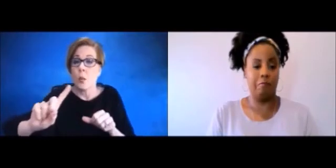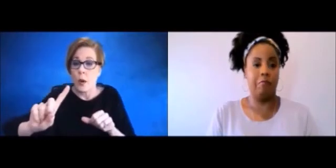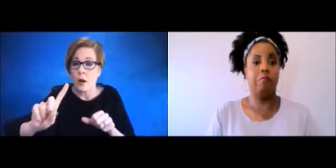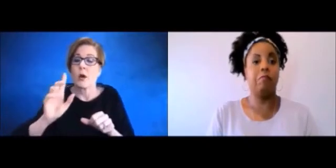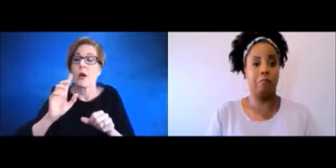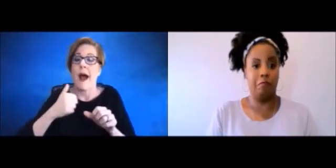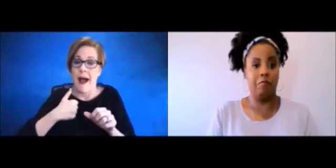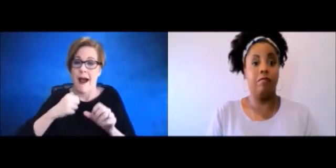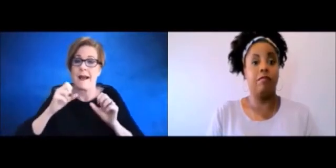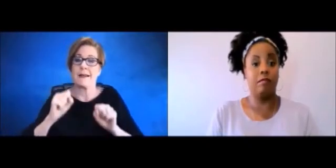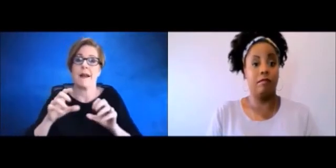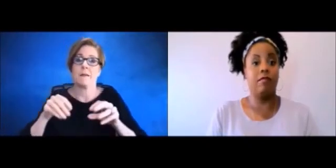most clear